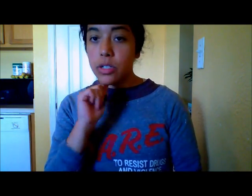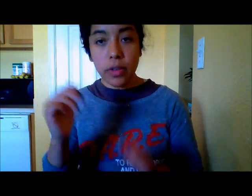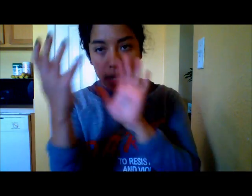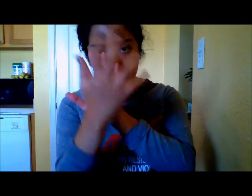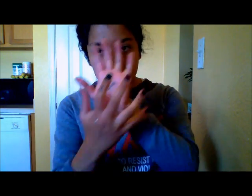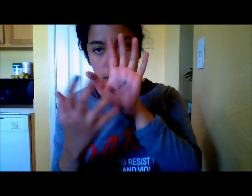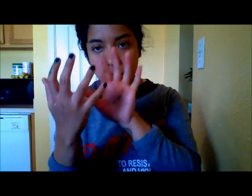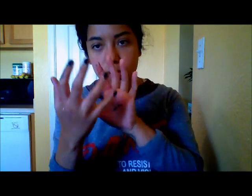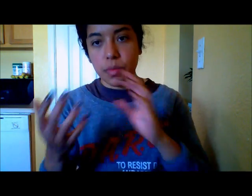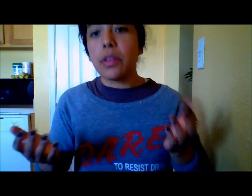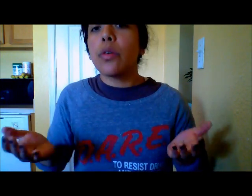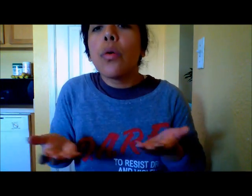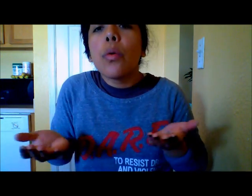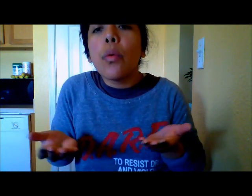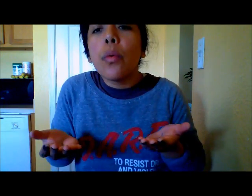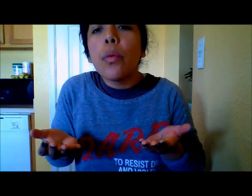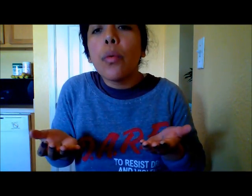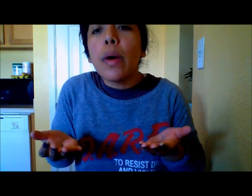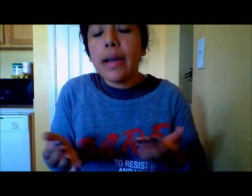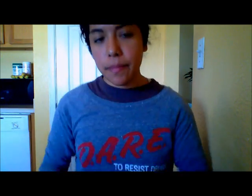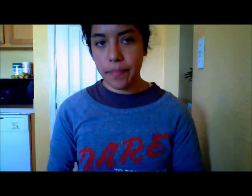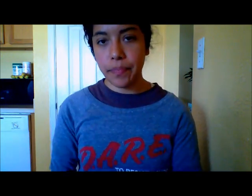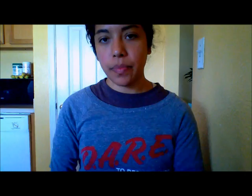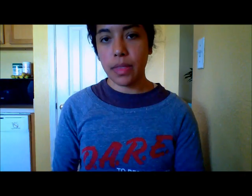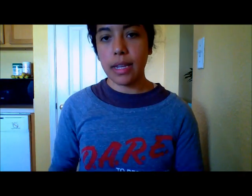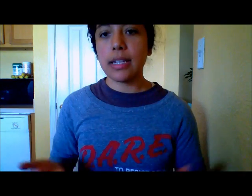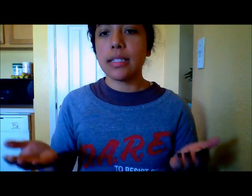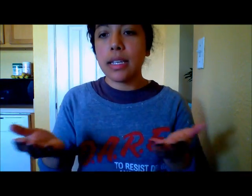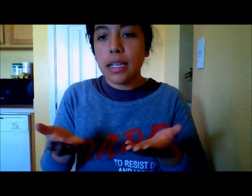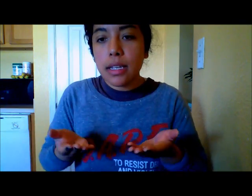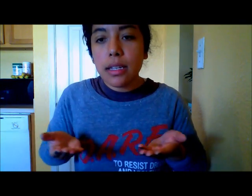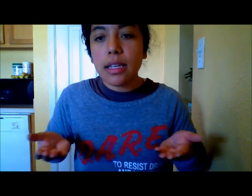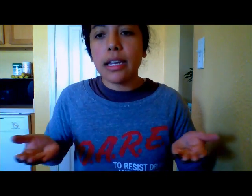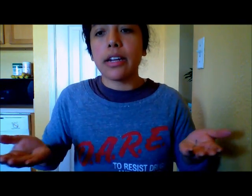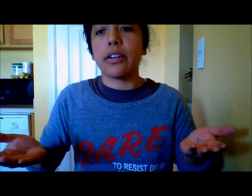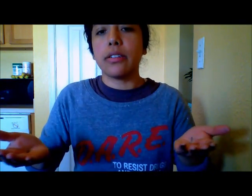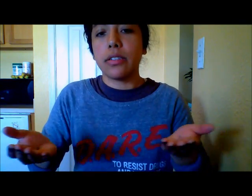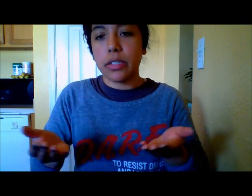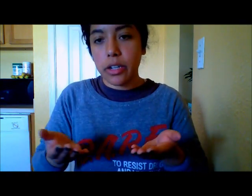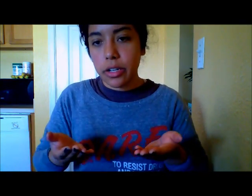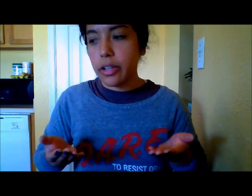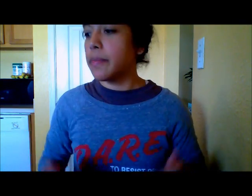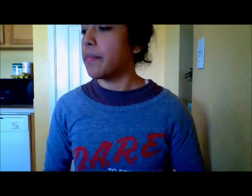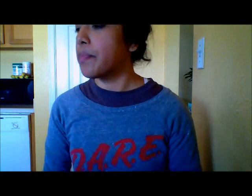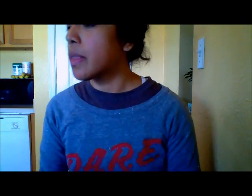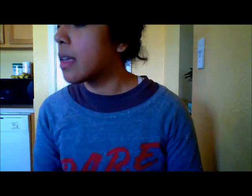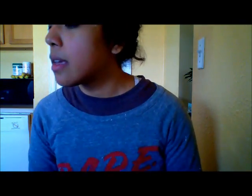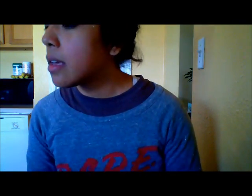Don't get it confused with what? It's here, circular.